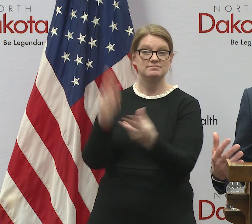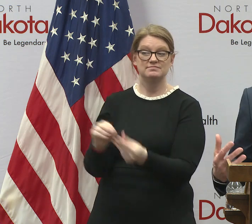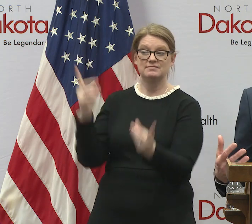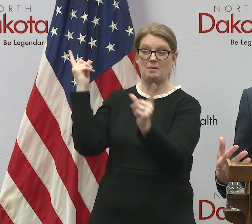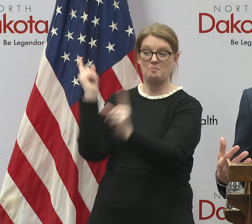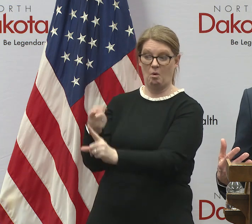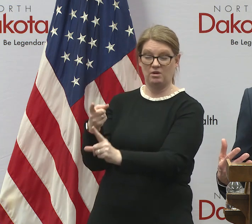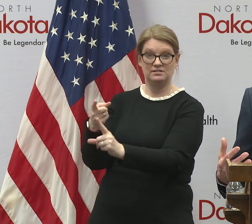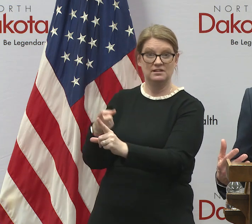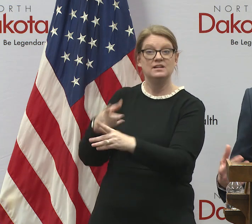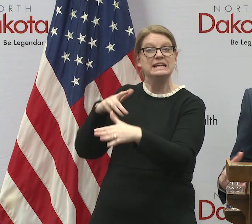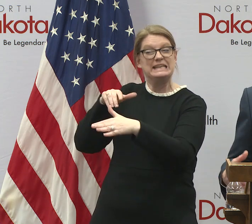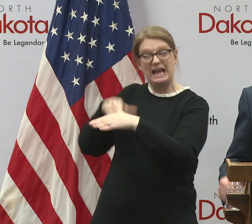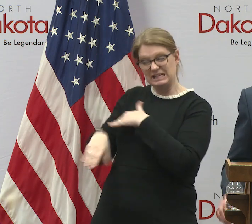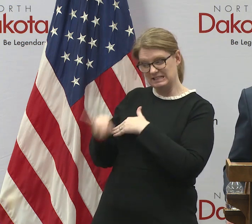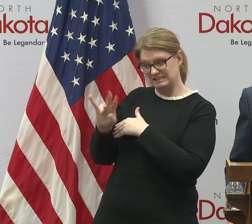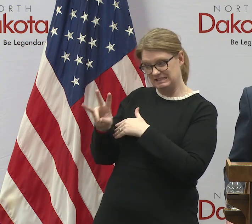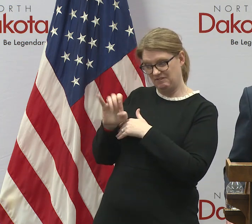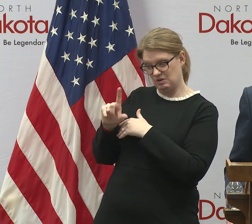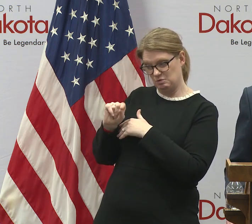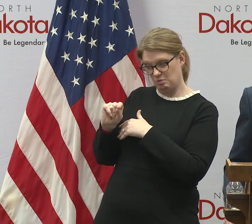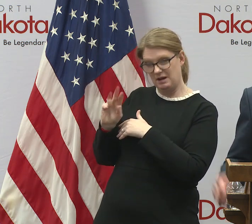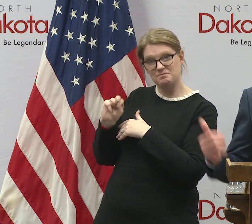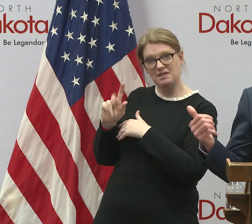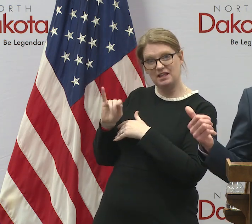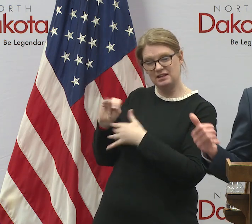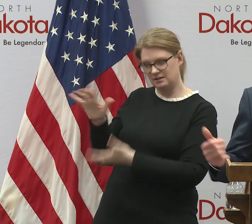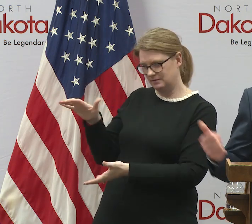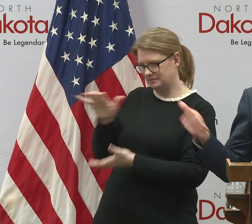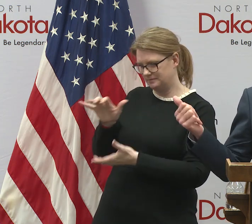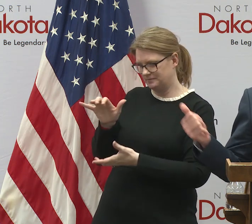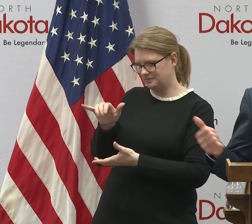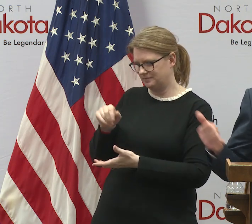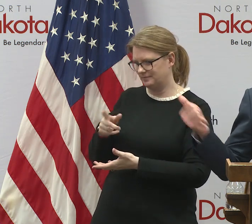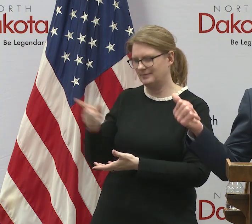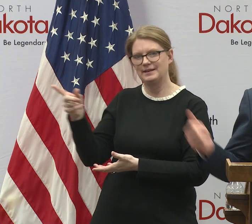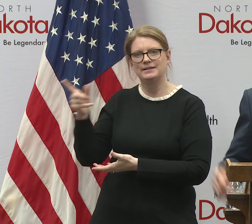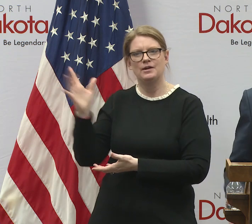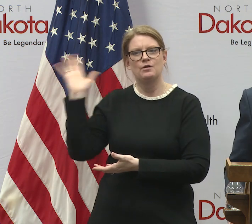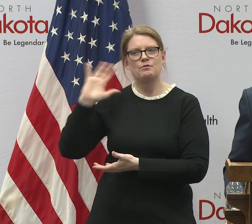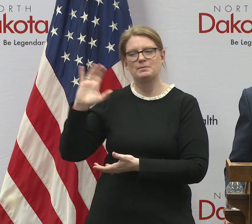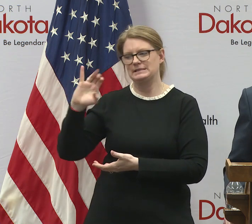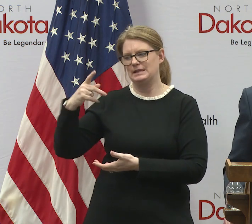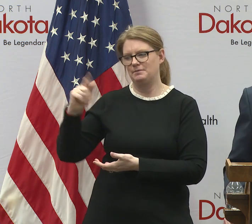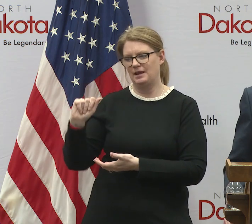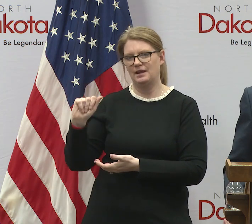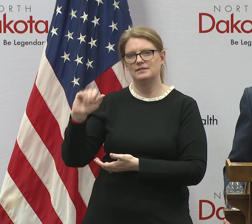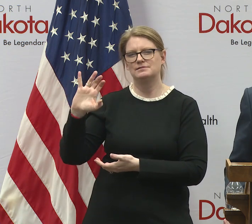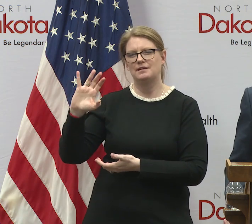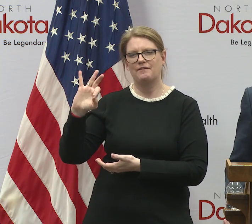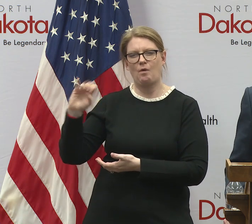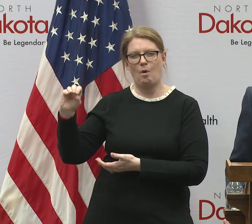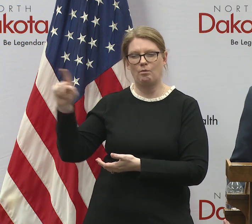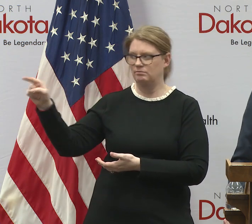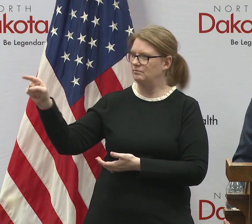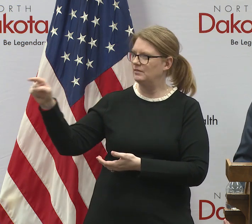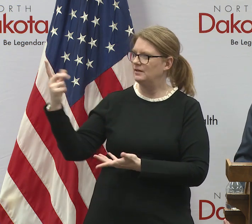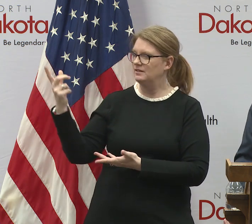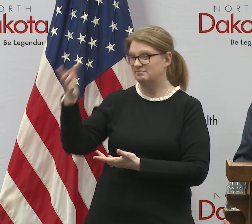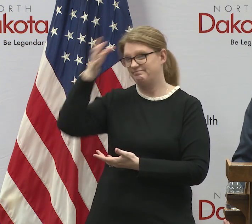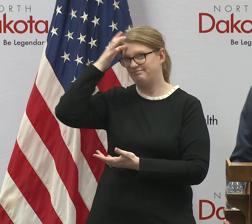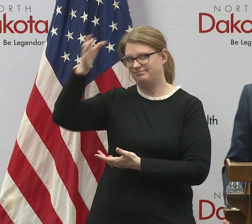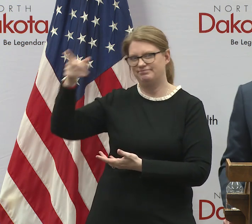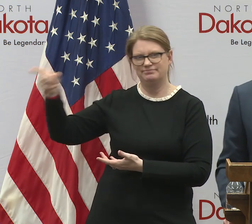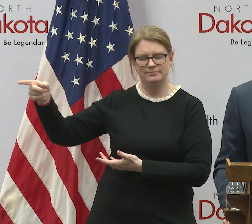us to access the 720, it's great having a former CPA, former CFO as your wingman on all this stuff.